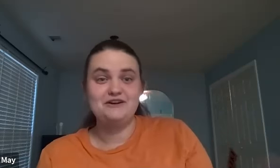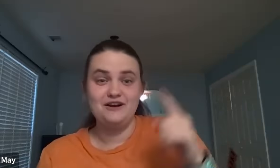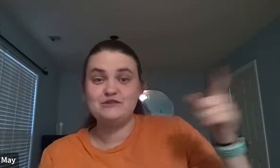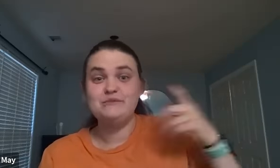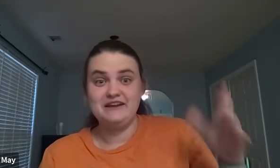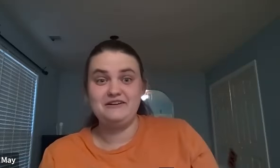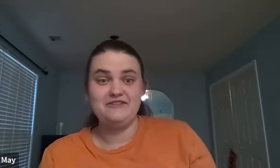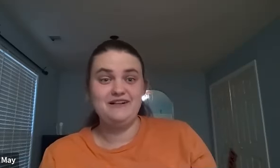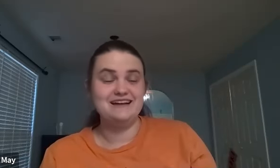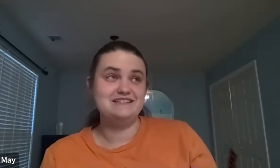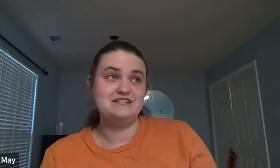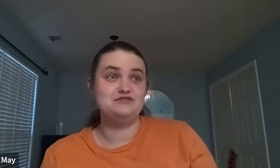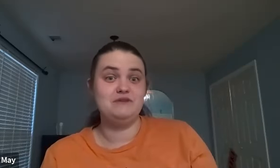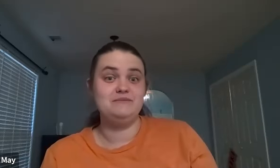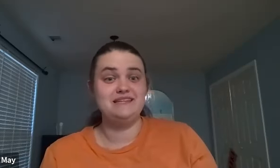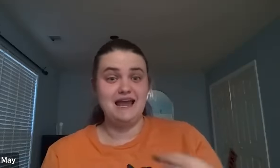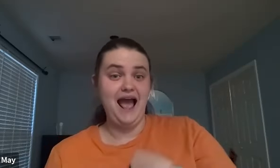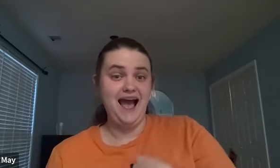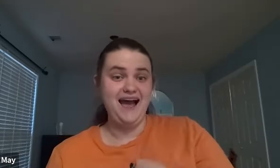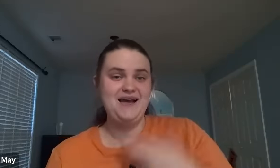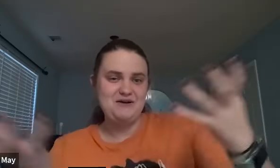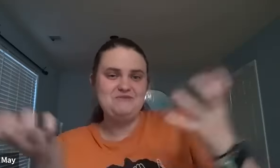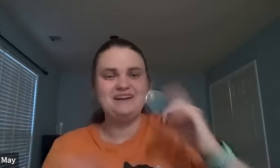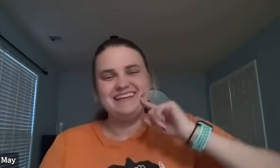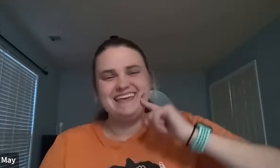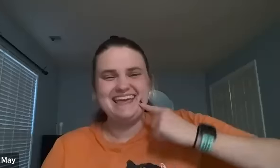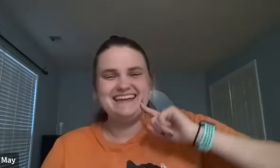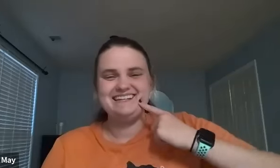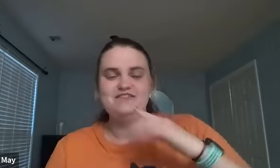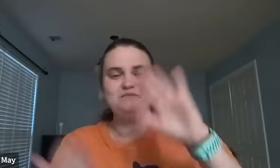across the room, like our other classes, and just randomly sign, I want candy. And then we just,